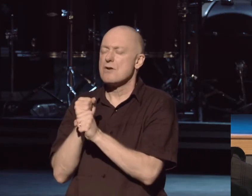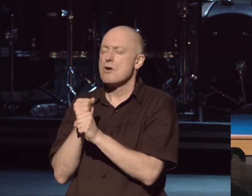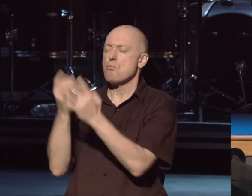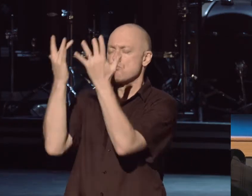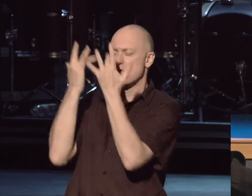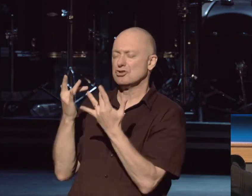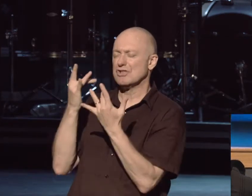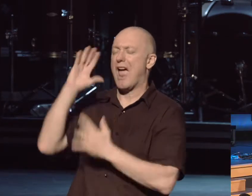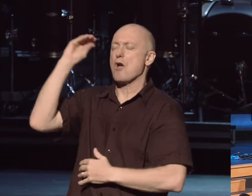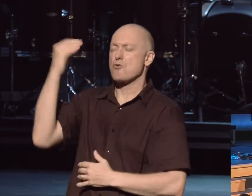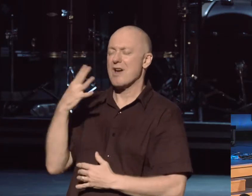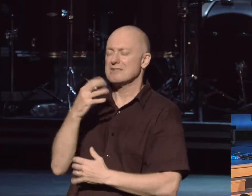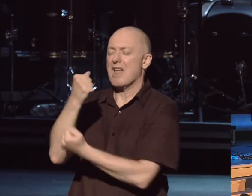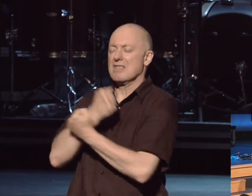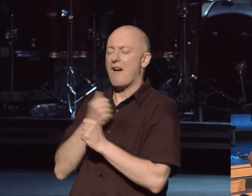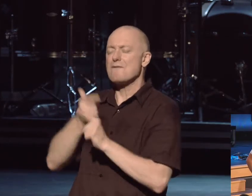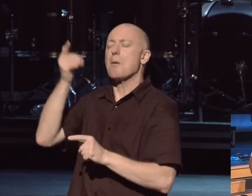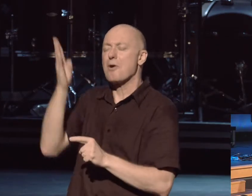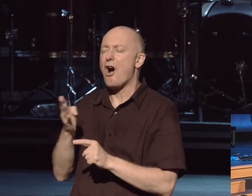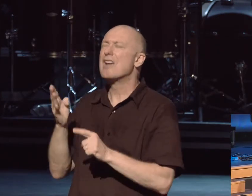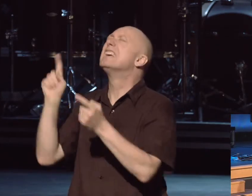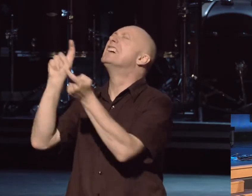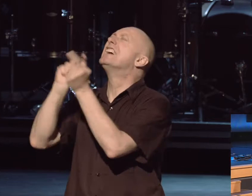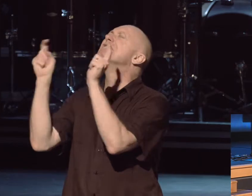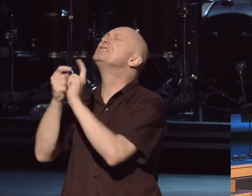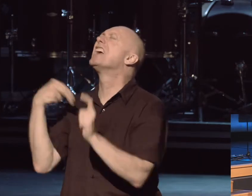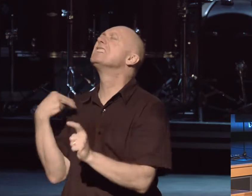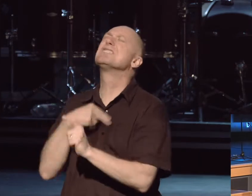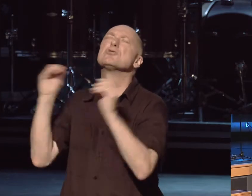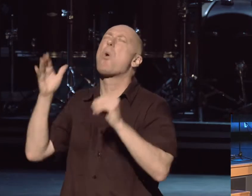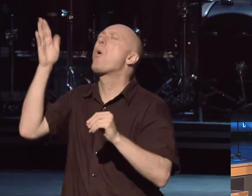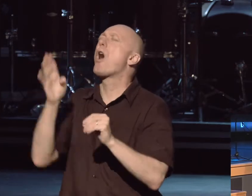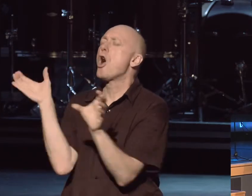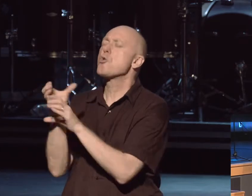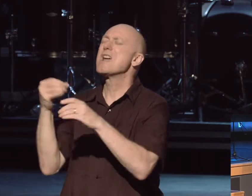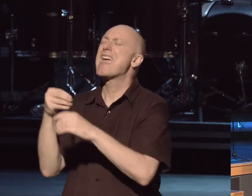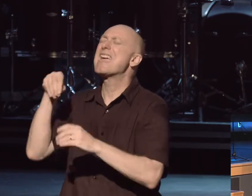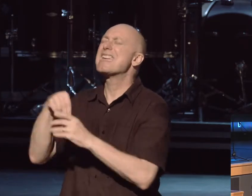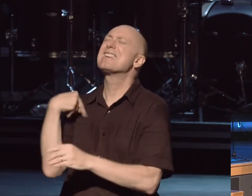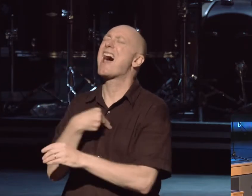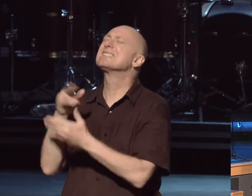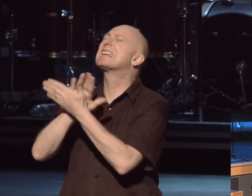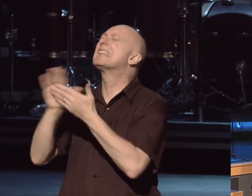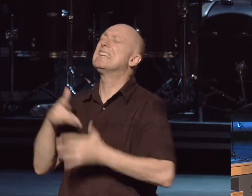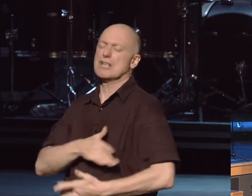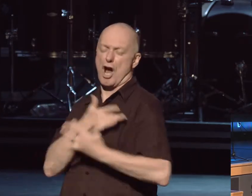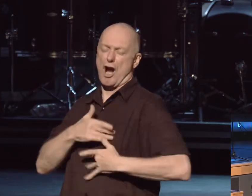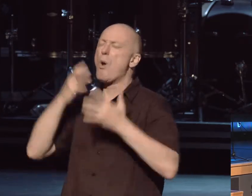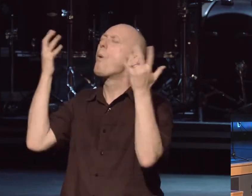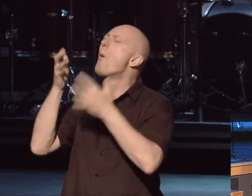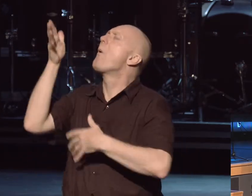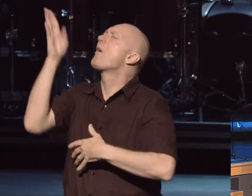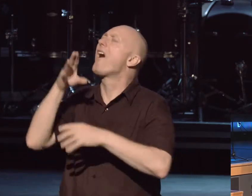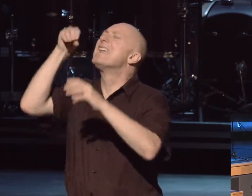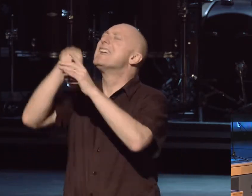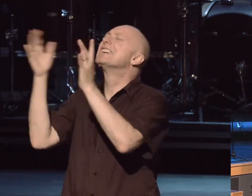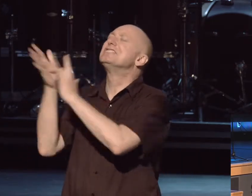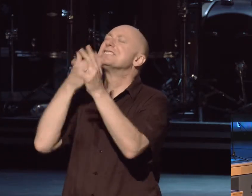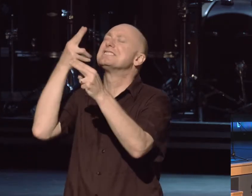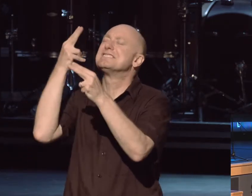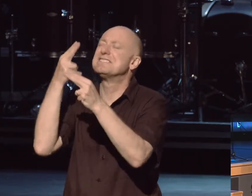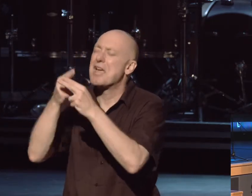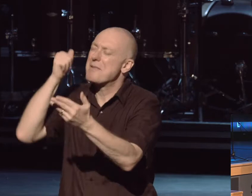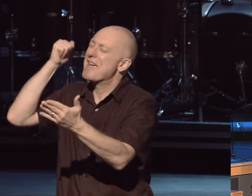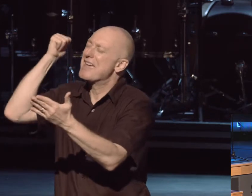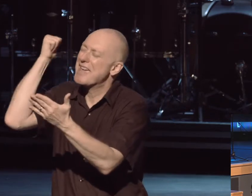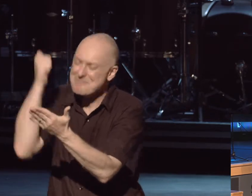the grace and the love of our God today. Change us, O God. Create in us clean hearts, O God. In Jesus'